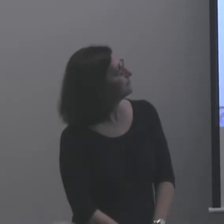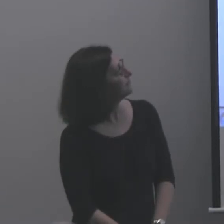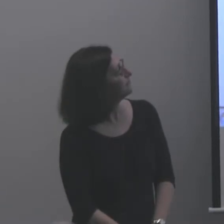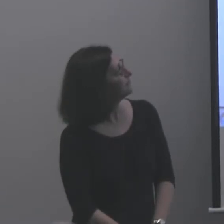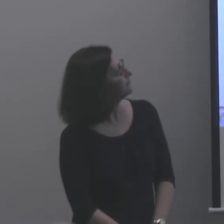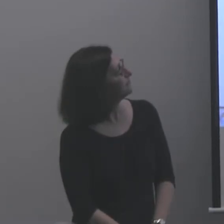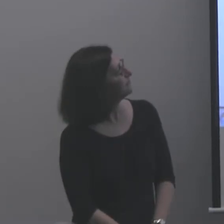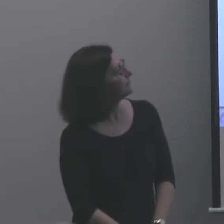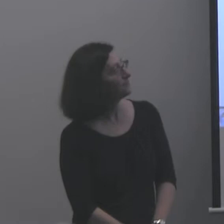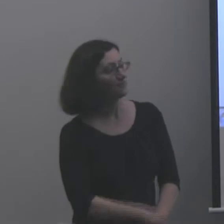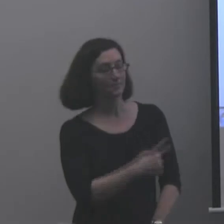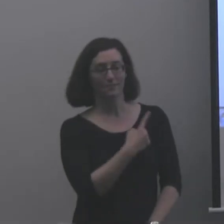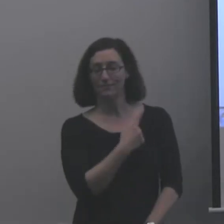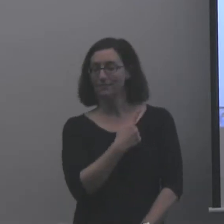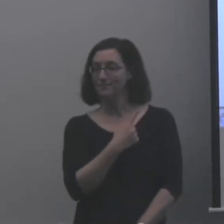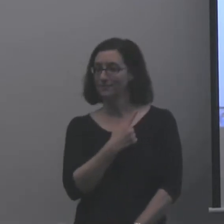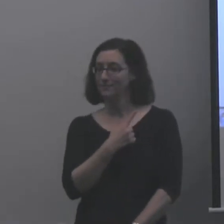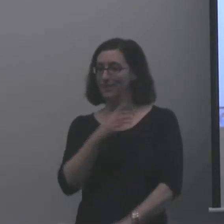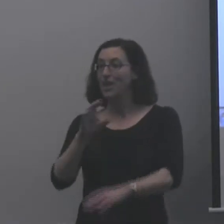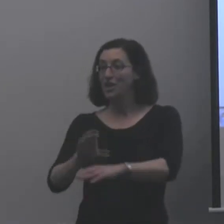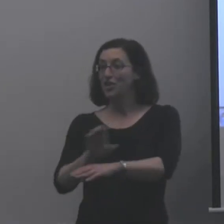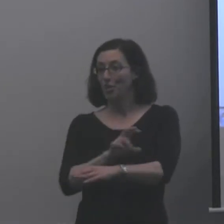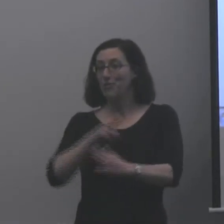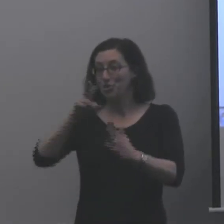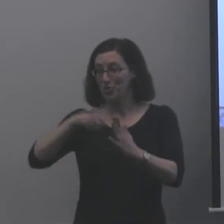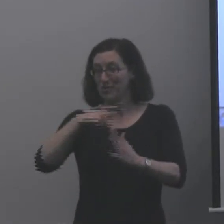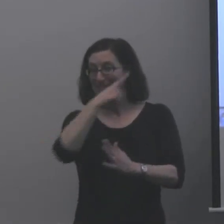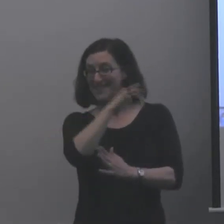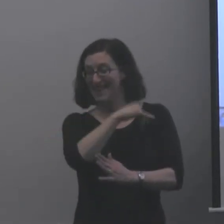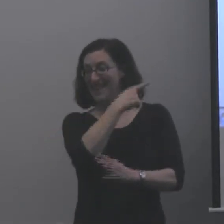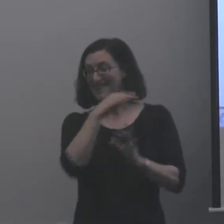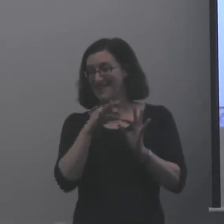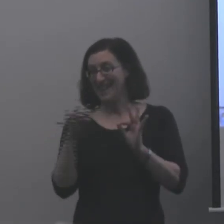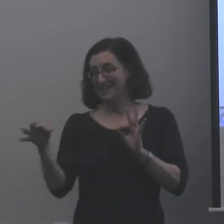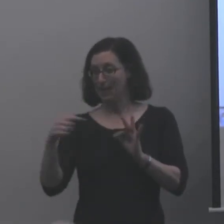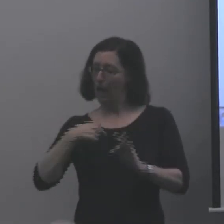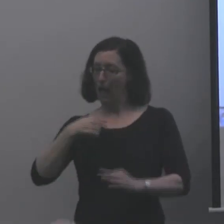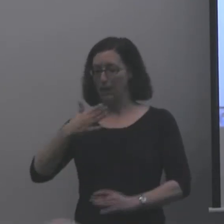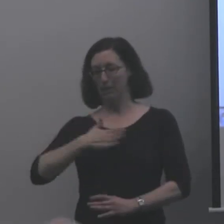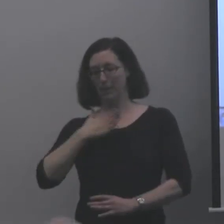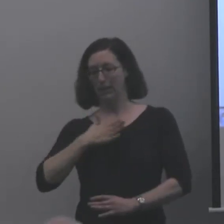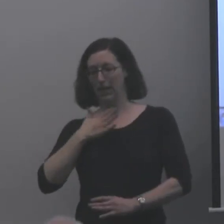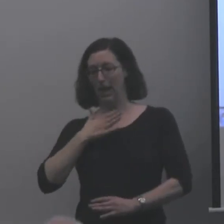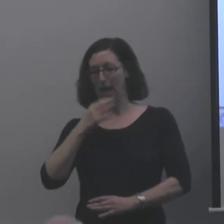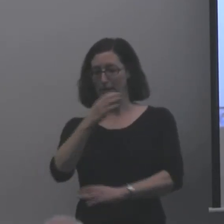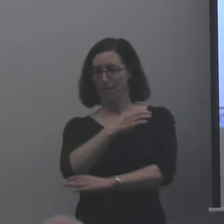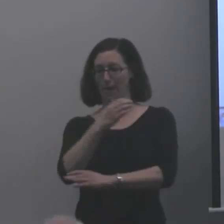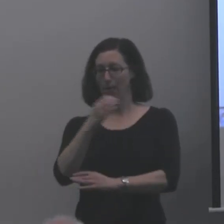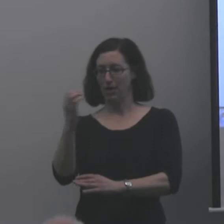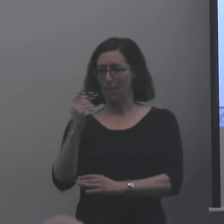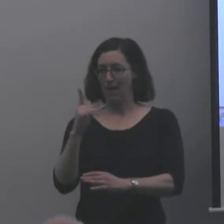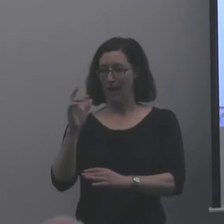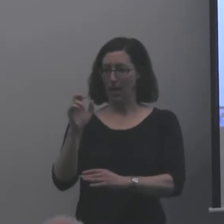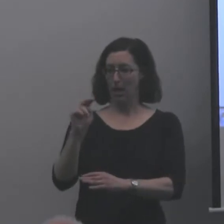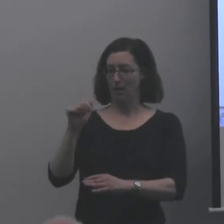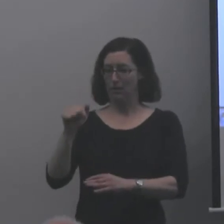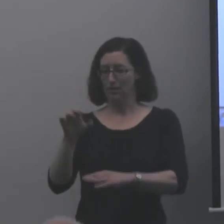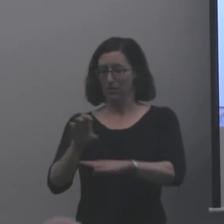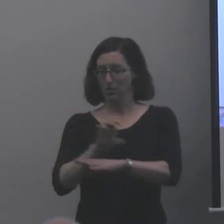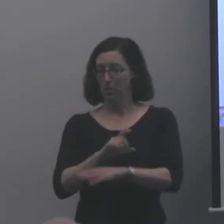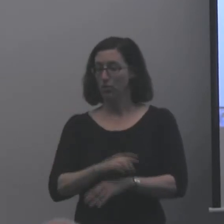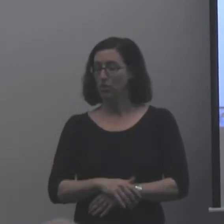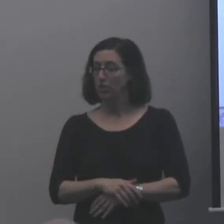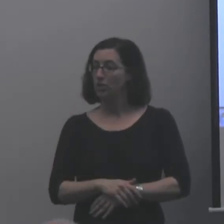Exclaim. I am glad that the power came back on this computer. But as now, I had it read it once,